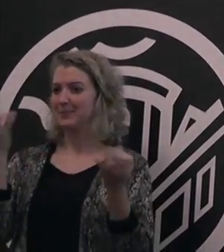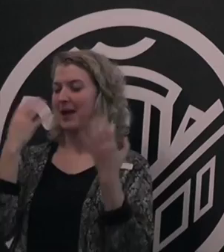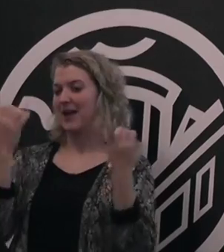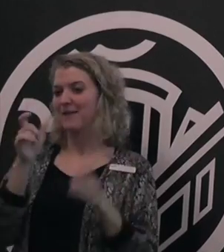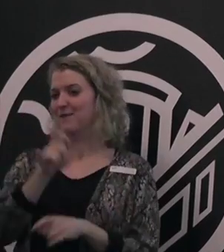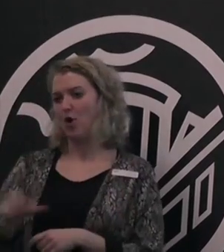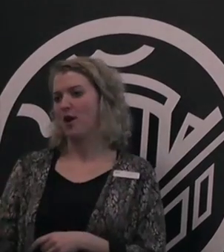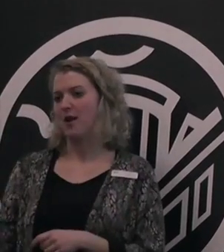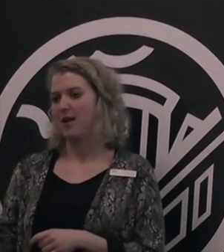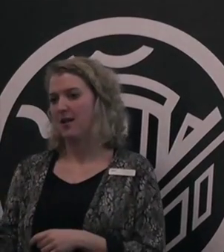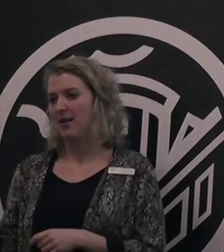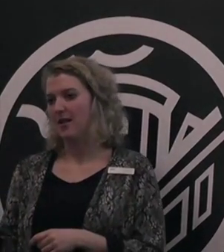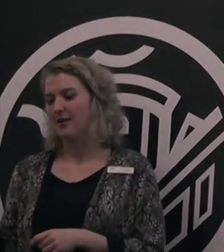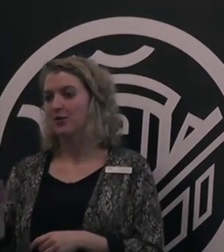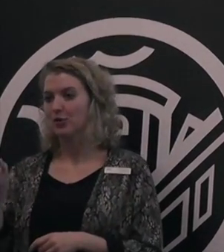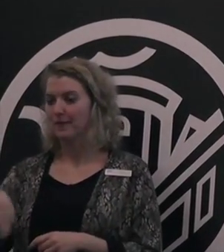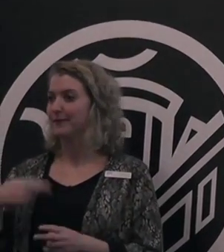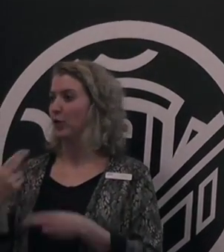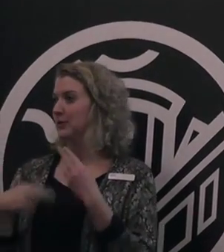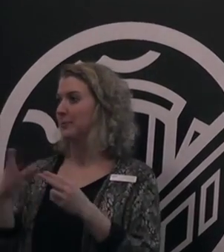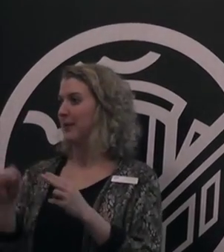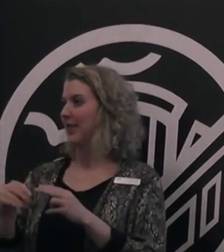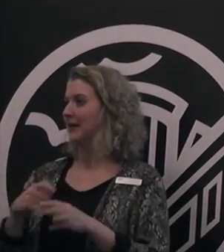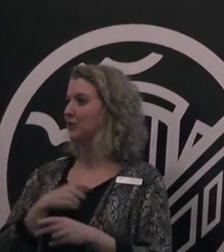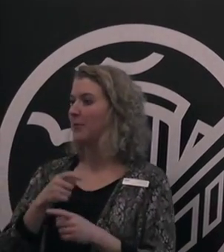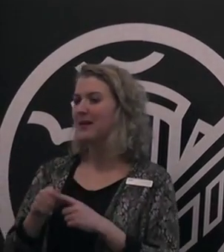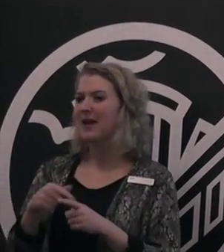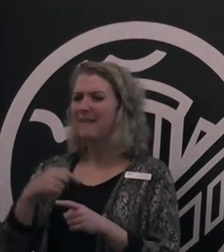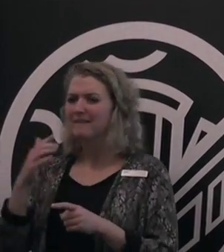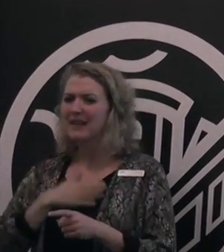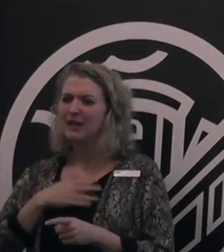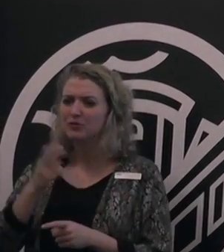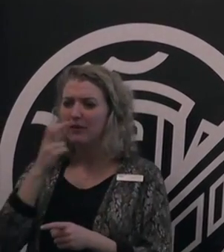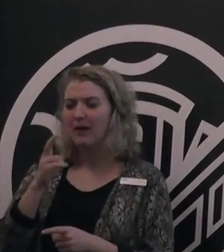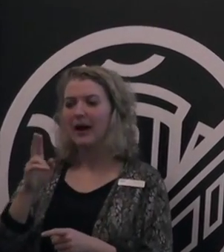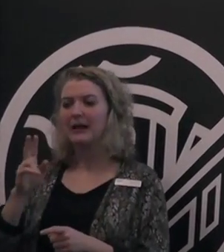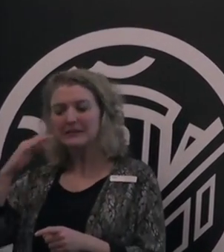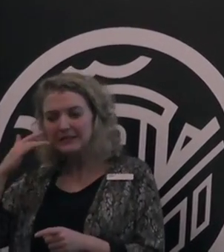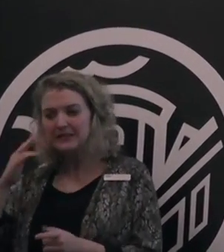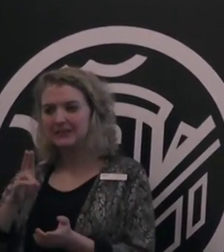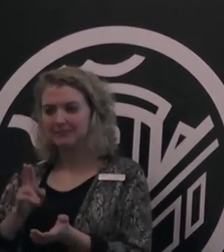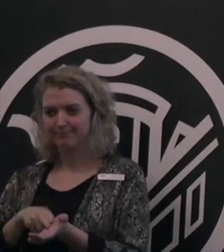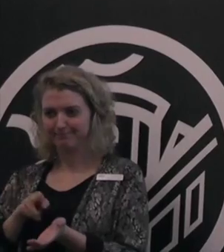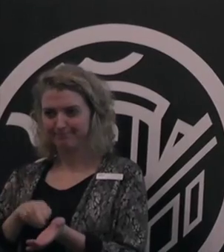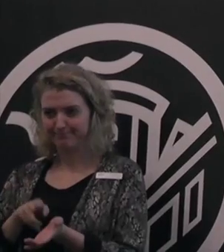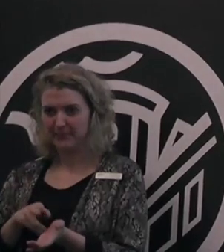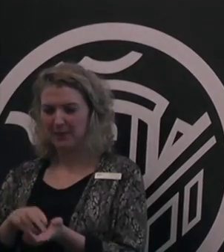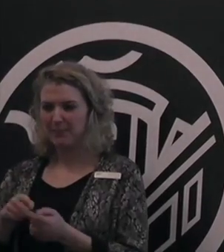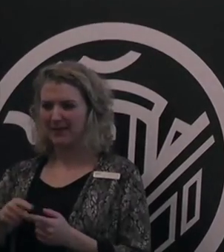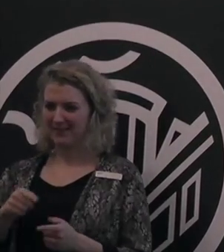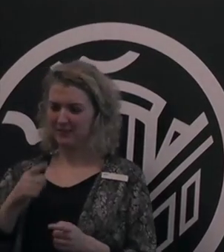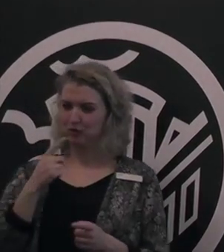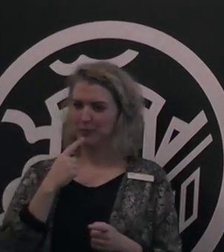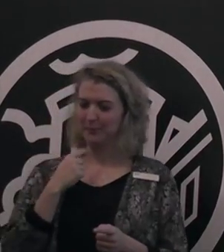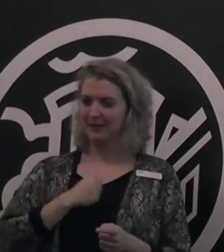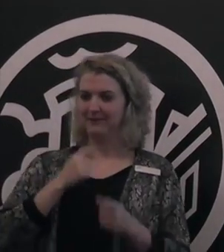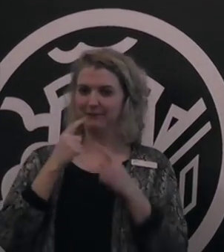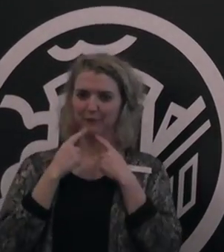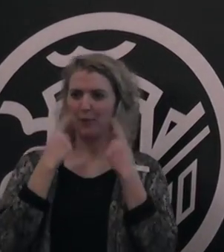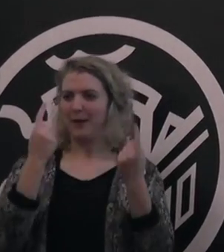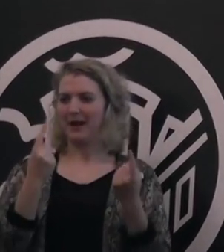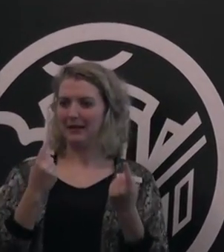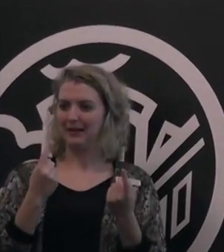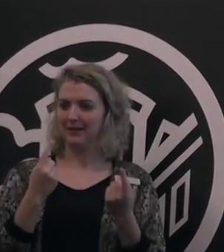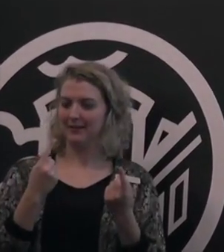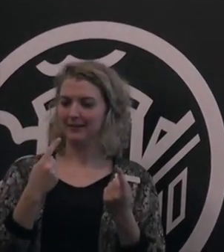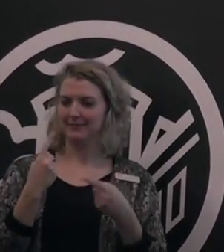And I can go on and on with more stories. I want to make sure that there's an opportunity for questions. But I do want to end just the formal part of my conversation going